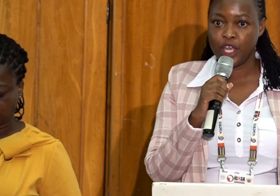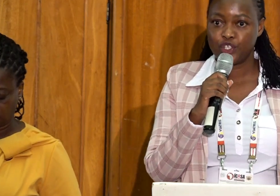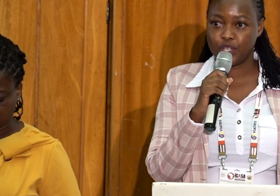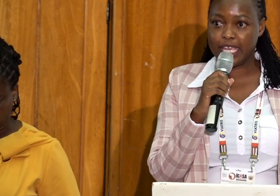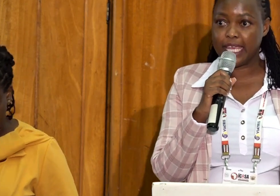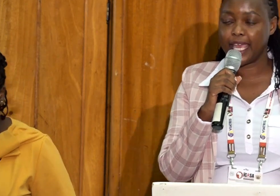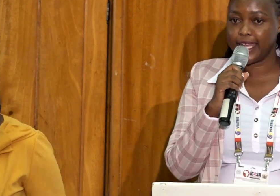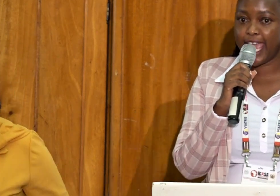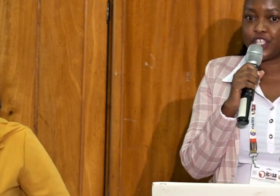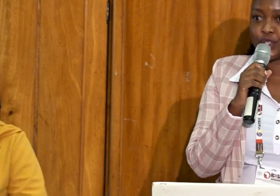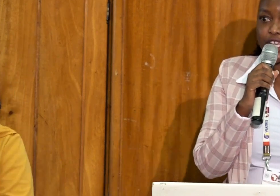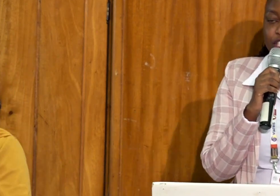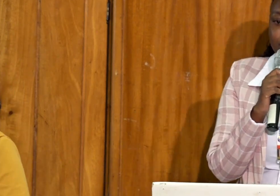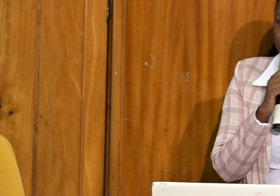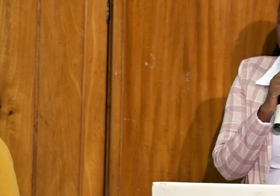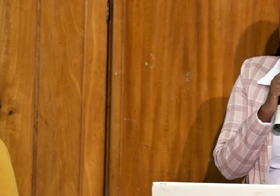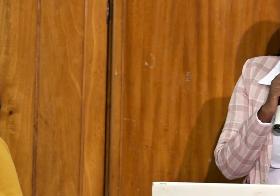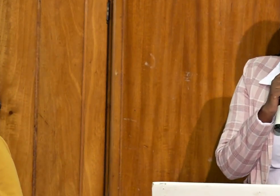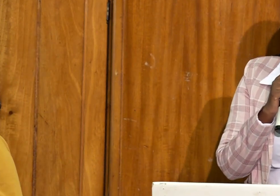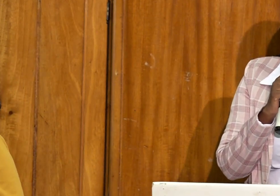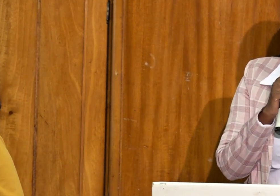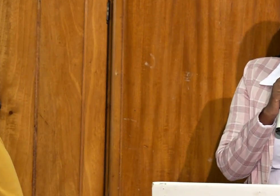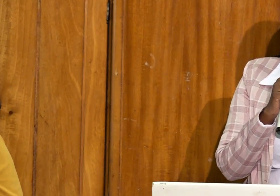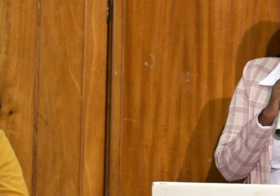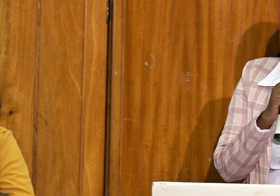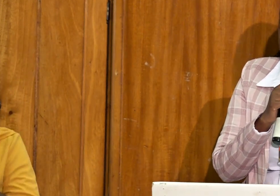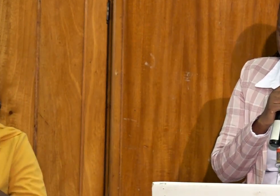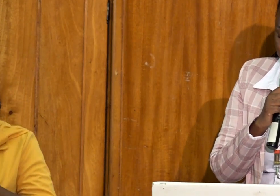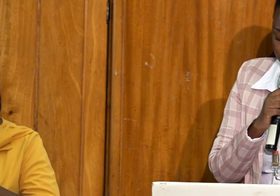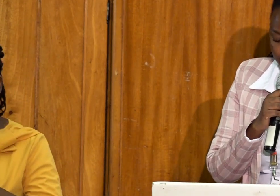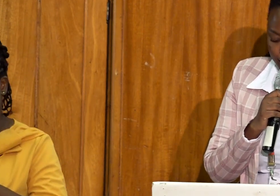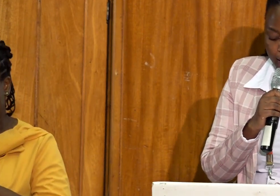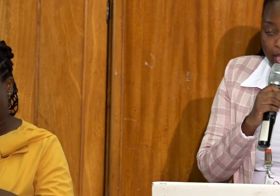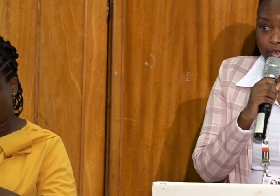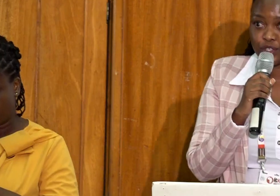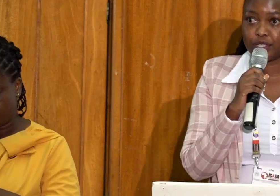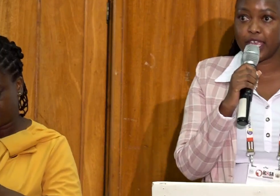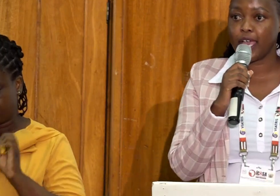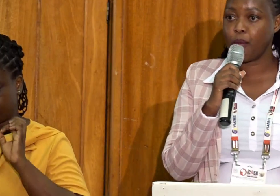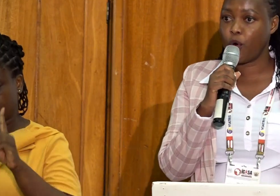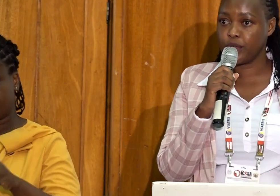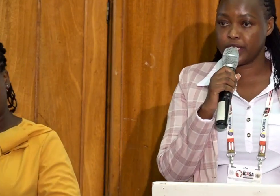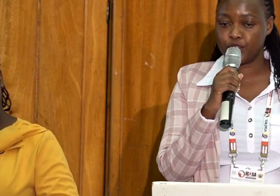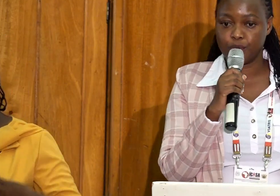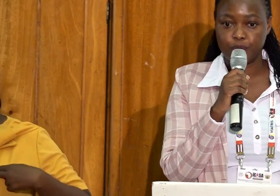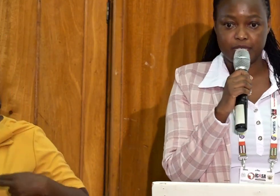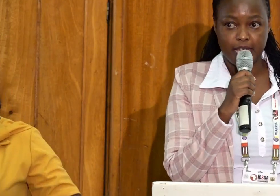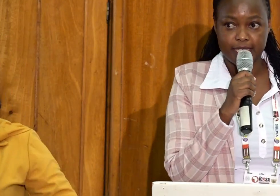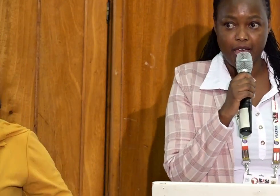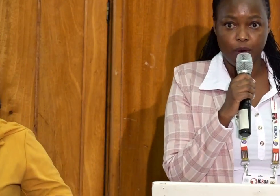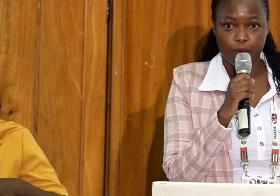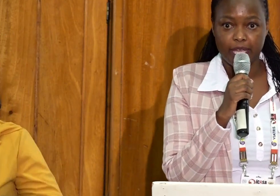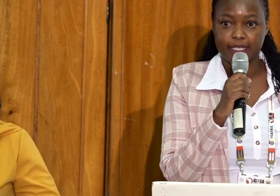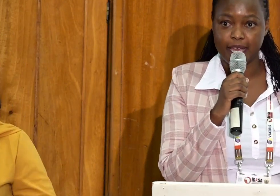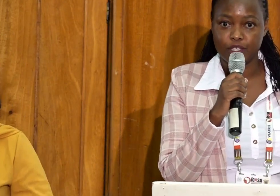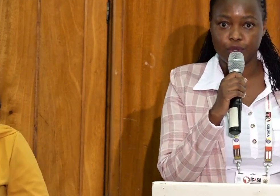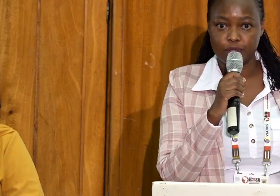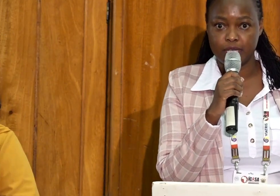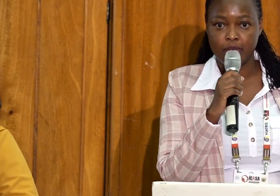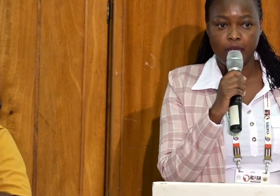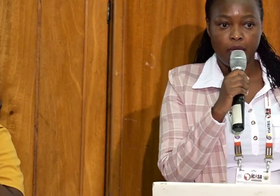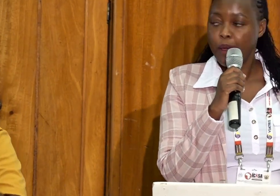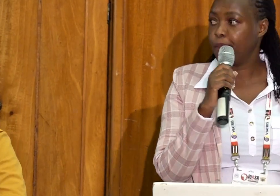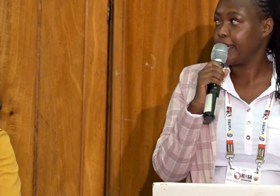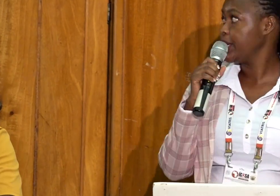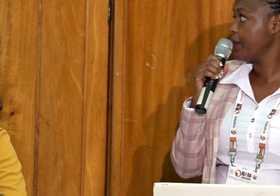Assistance Training and Education Center for Health, zim-ttech. And today I'm honored to present our work